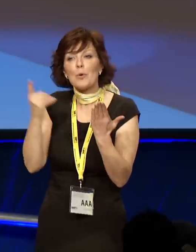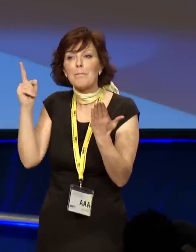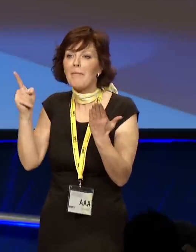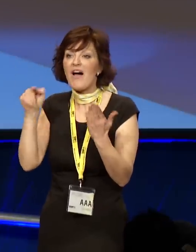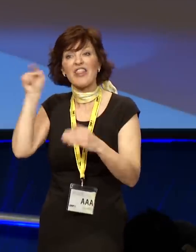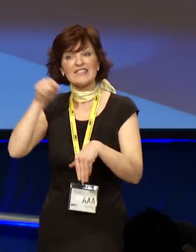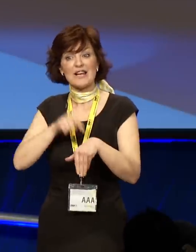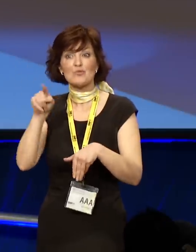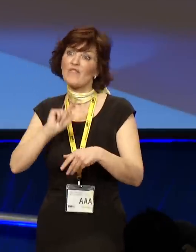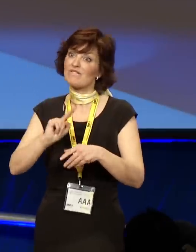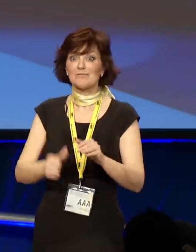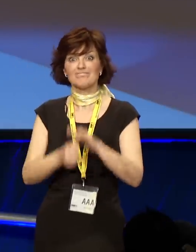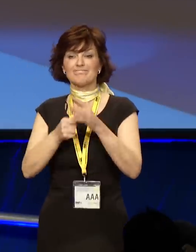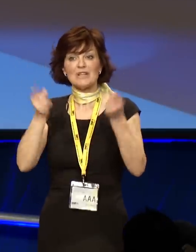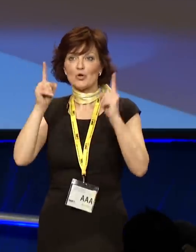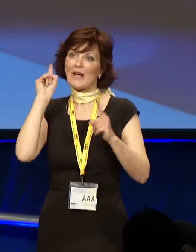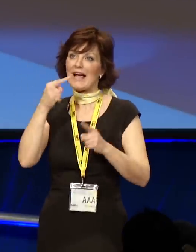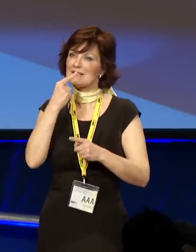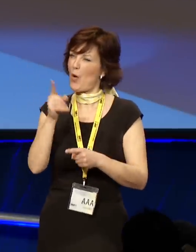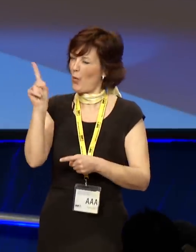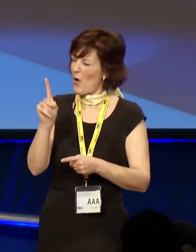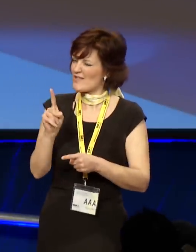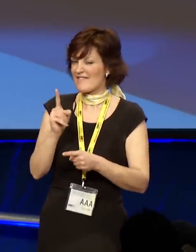position as a First Minister?